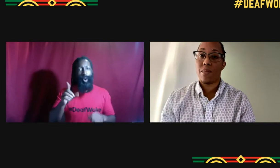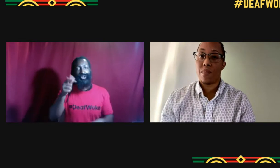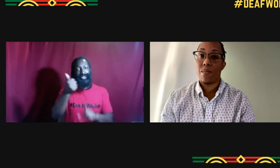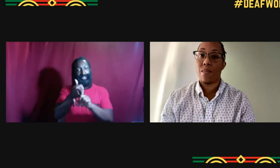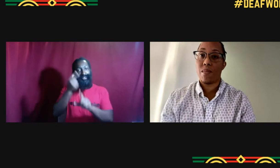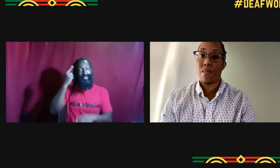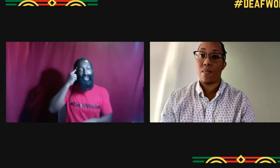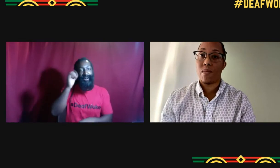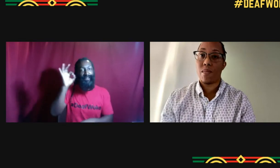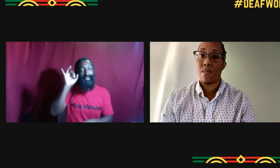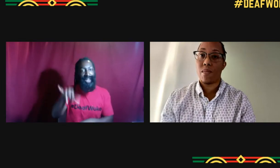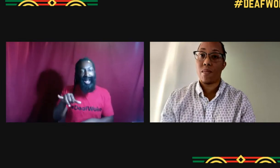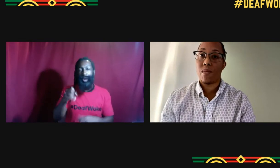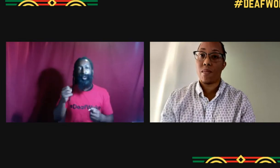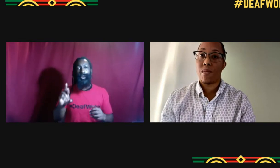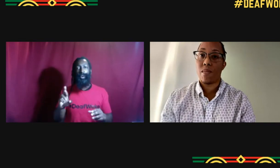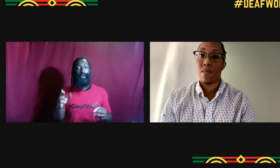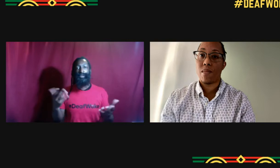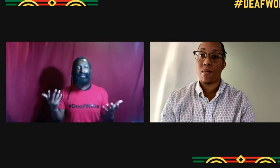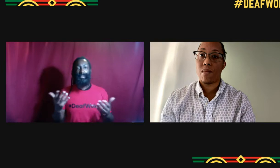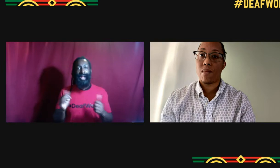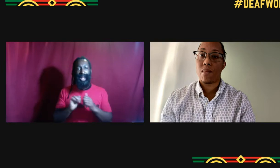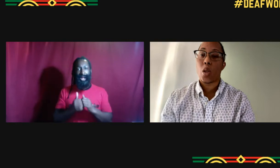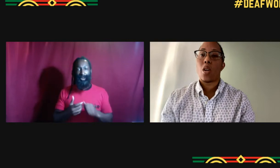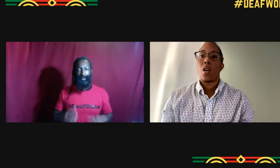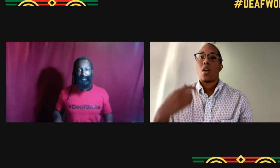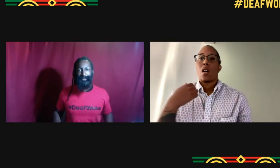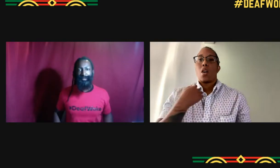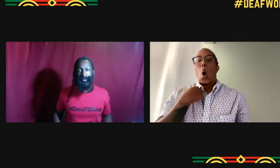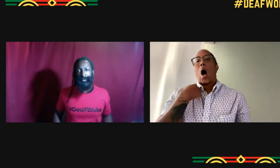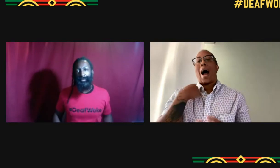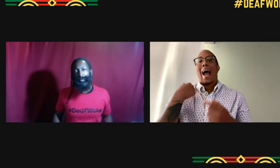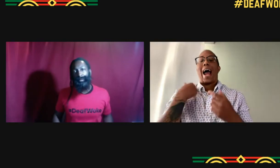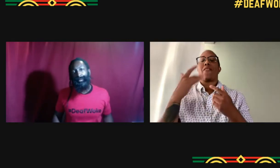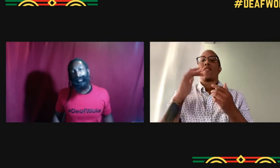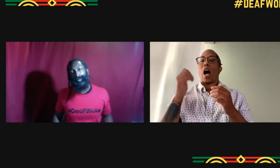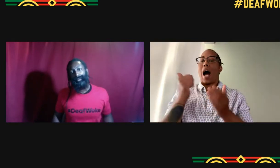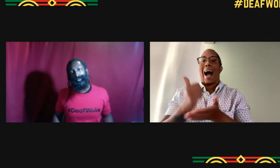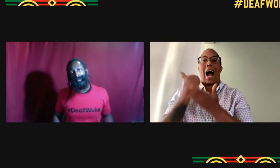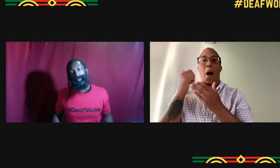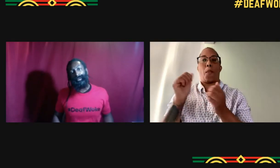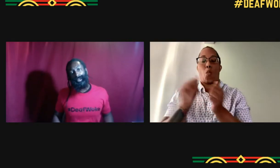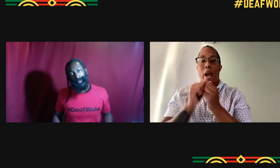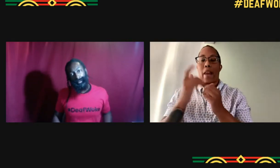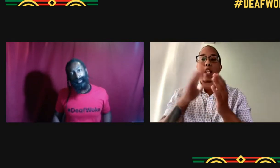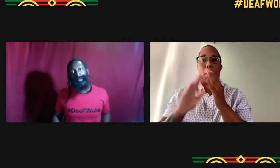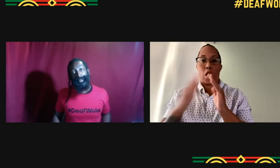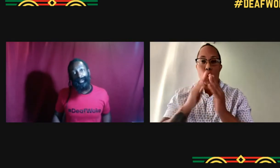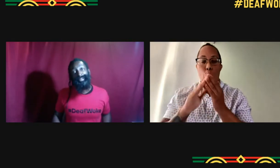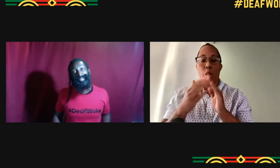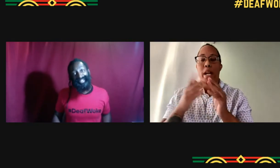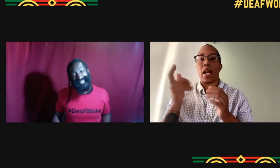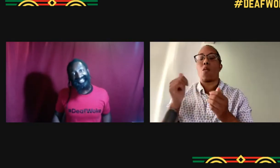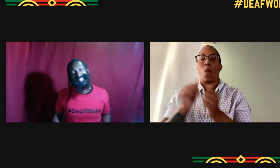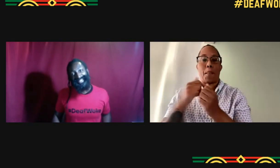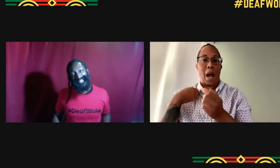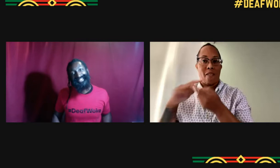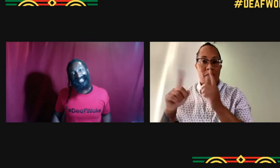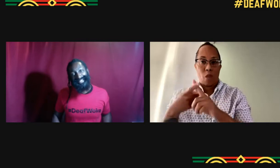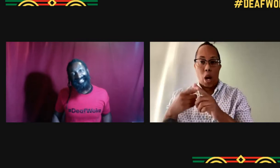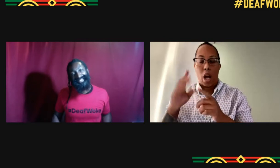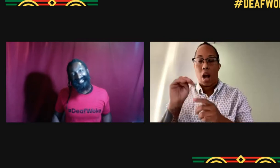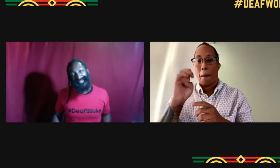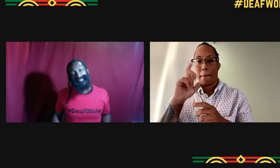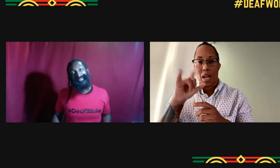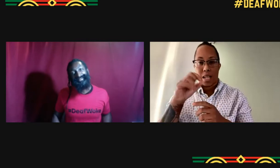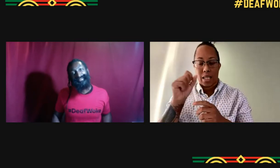people? Were you just, is it something that you just elected to do? Was it just innate? You know, I had the help of